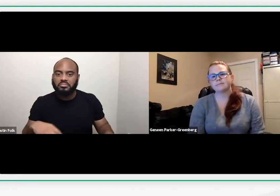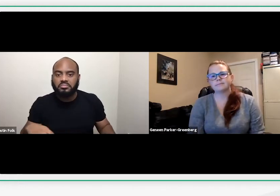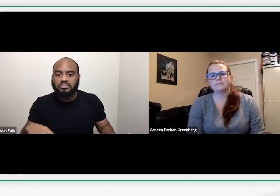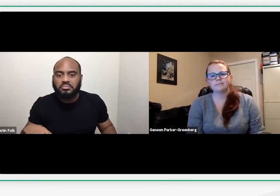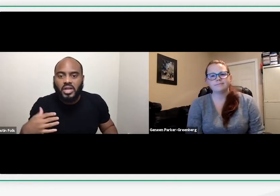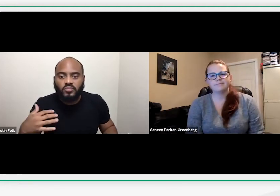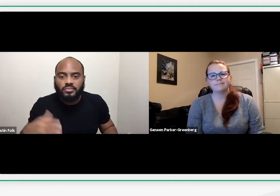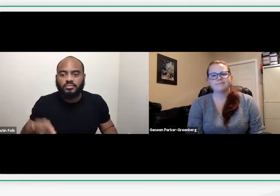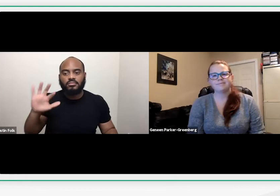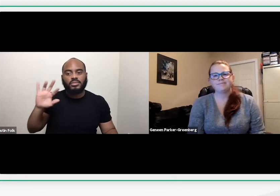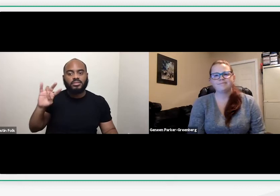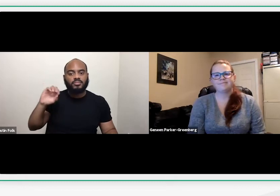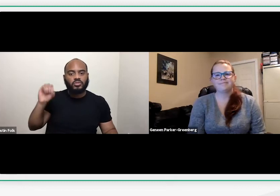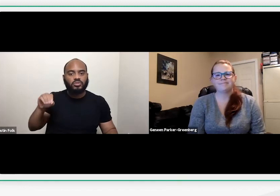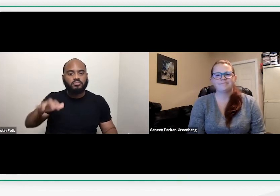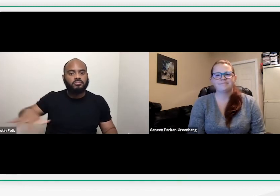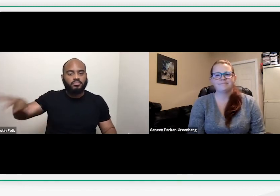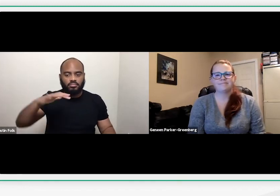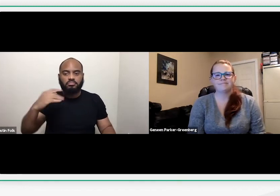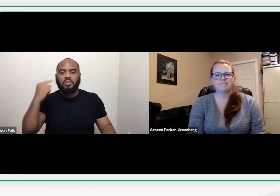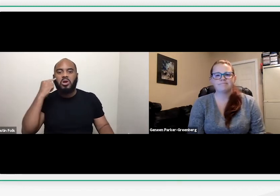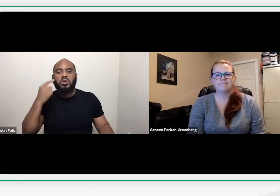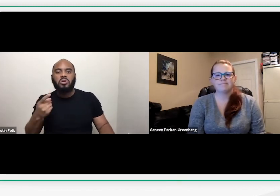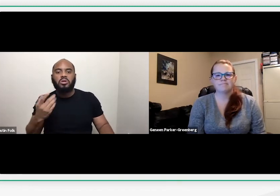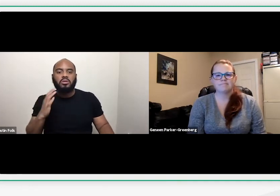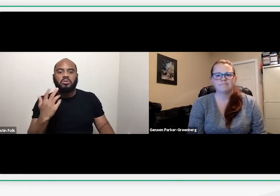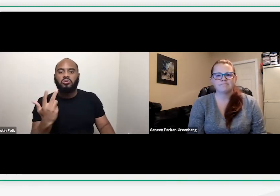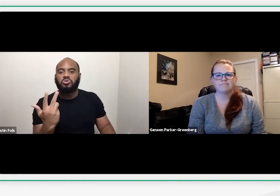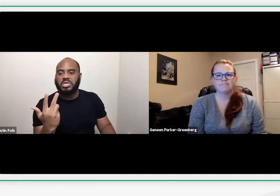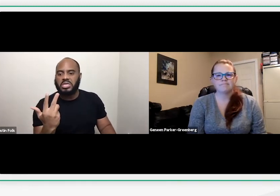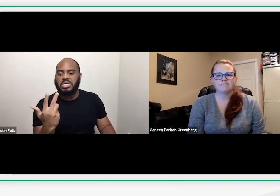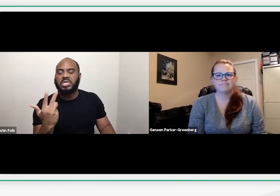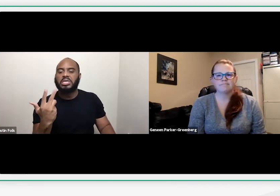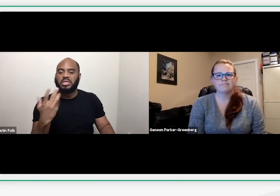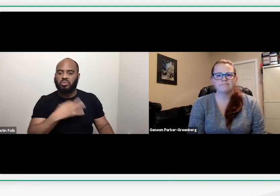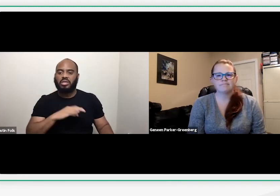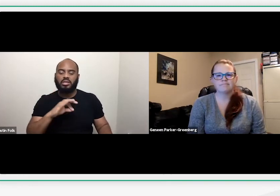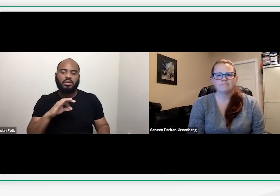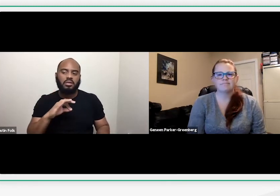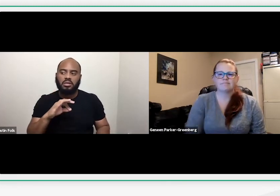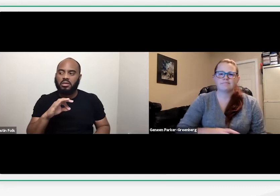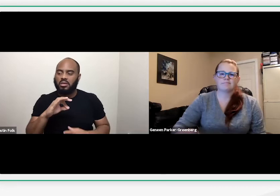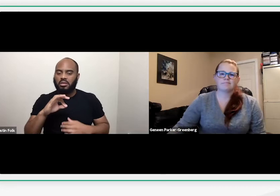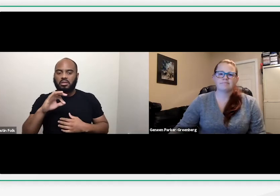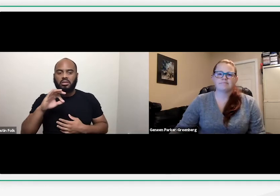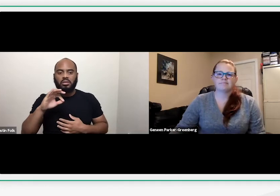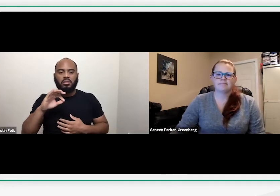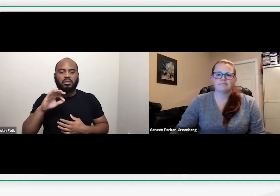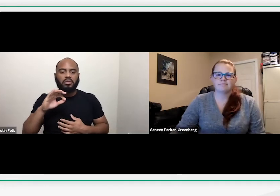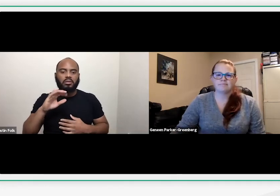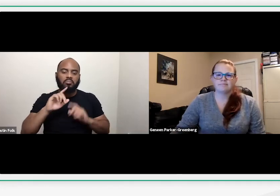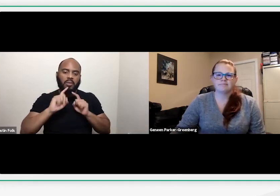Ah, I see there interesting results. 57% of folks said it's three